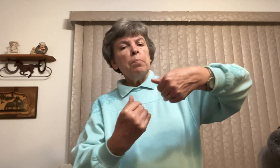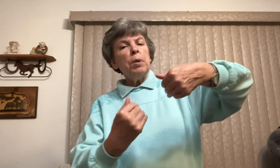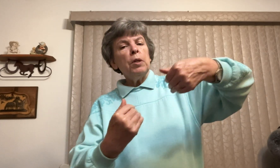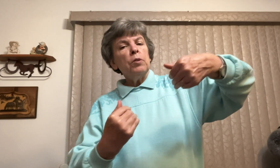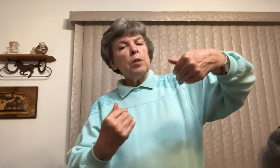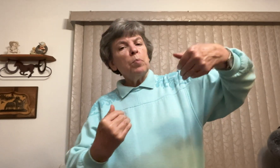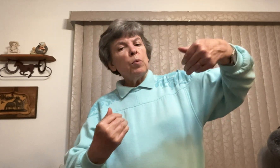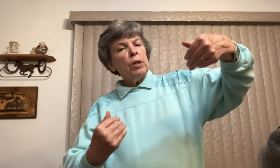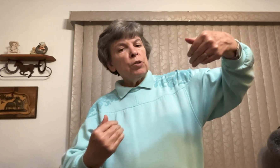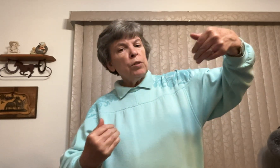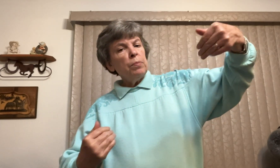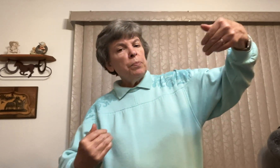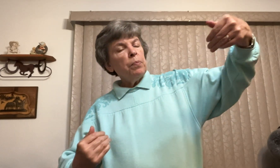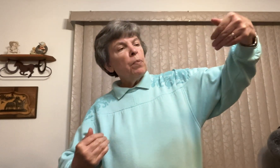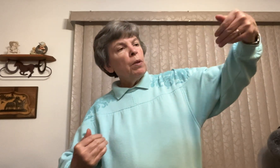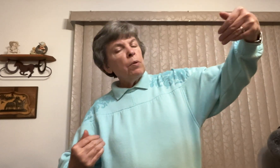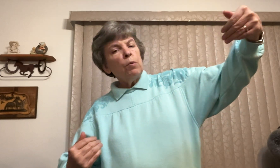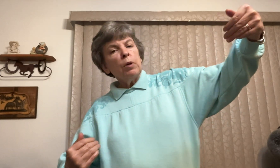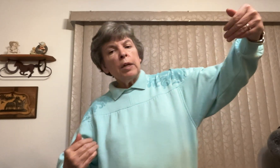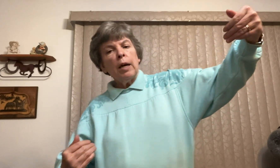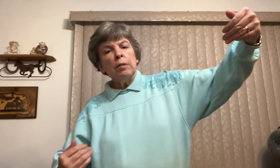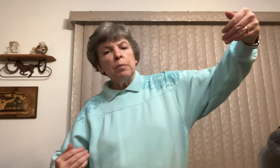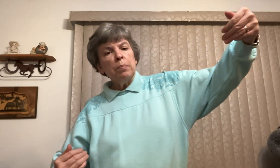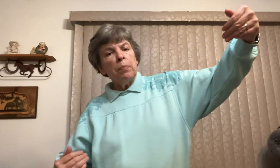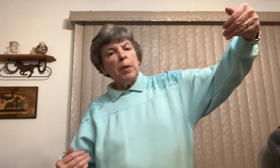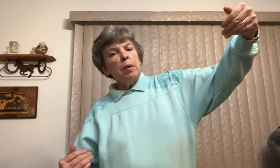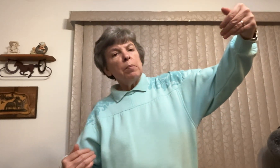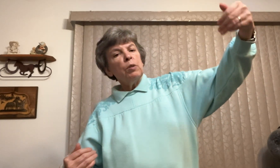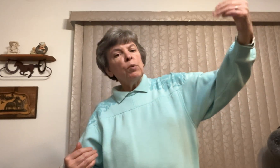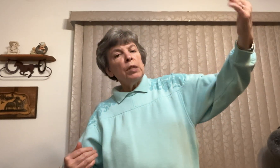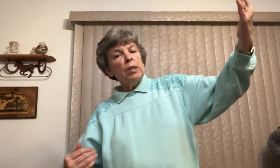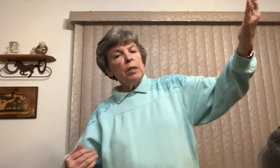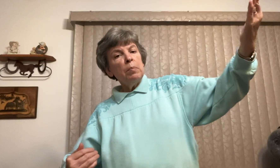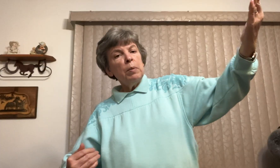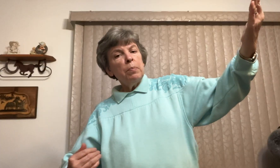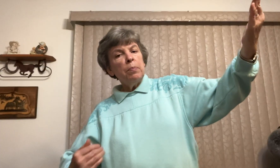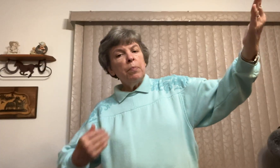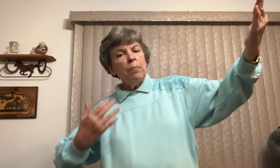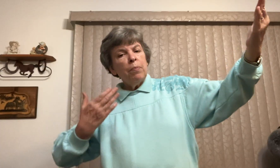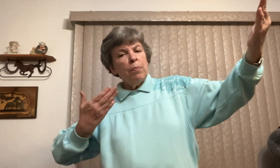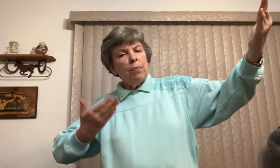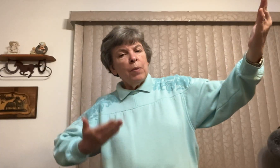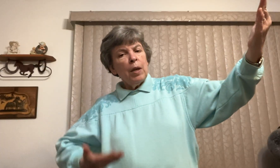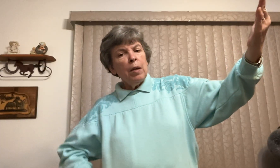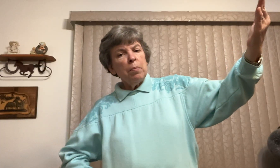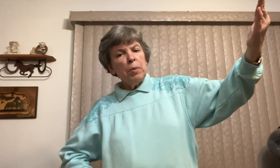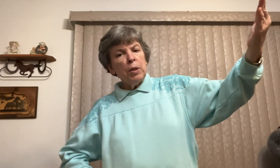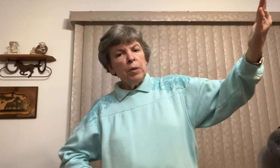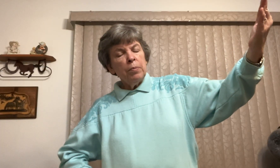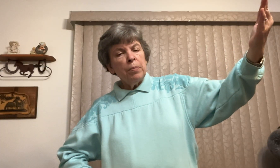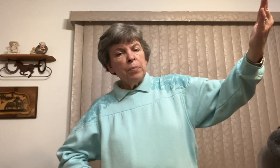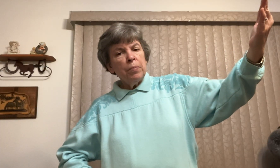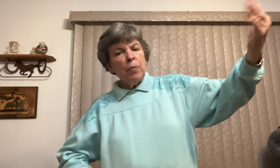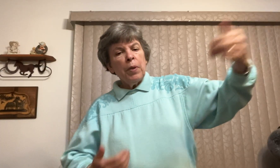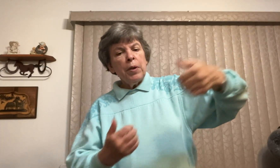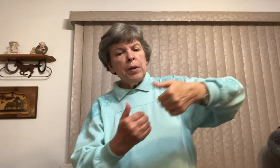big separation or a chasm between him and me. And